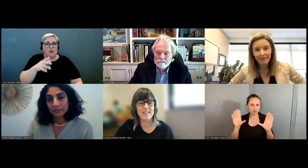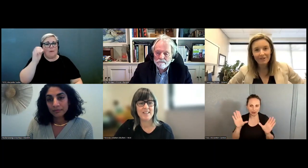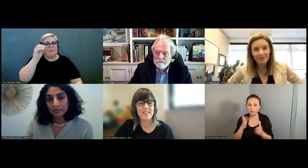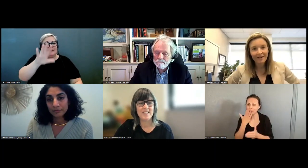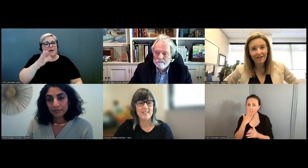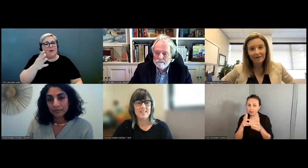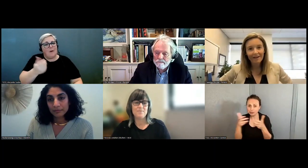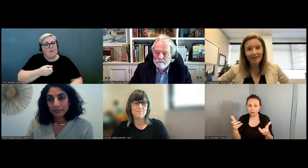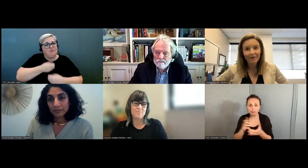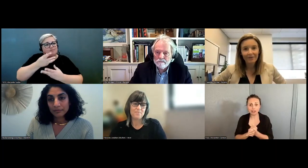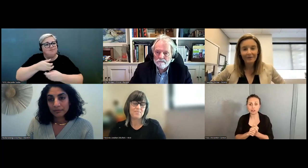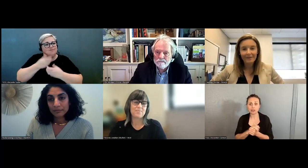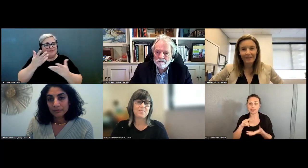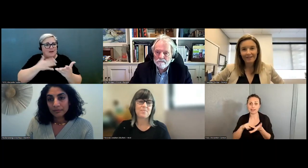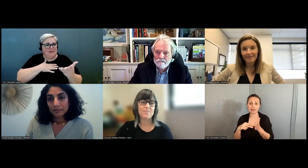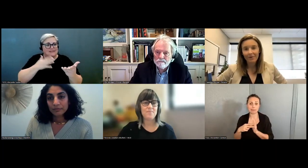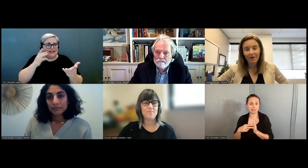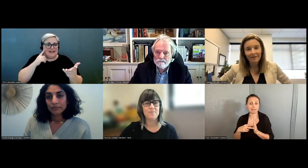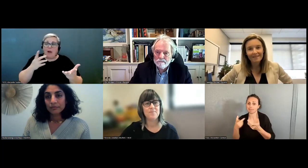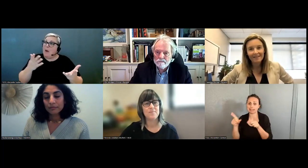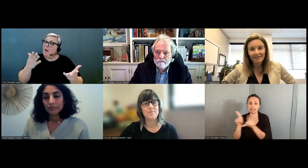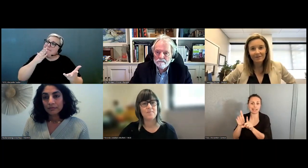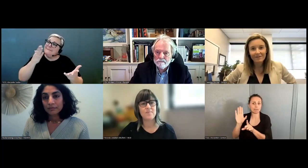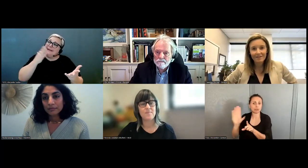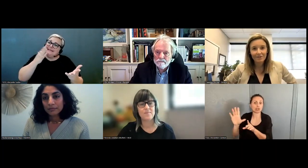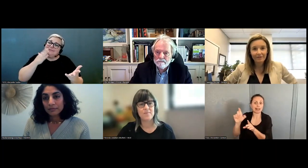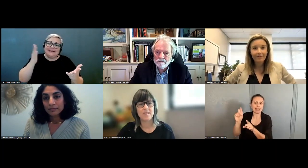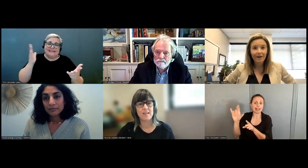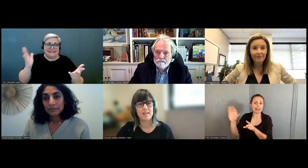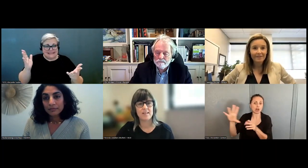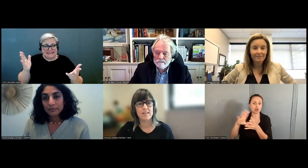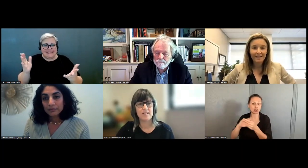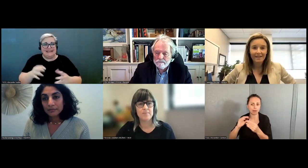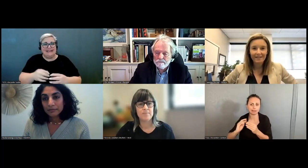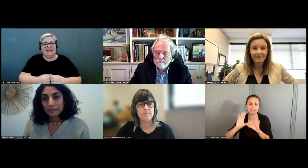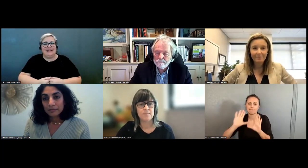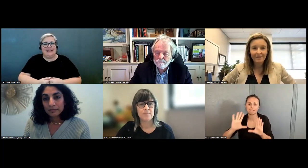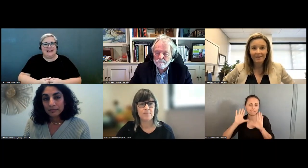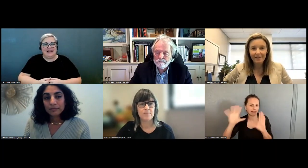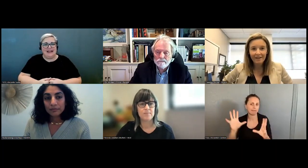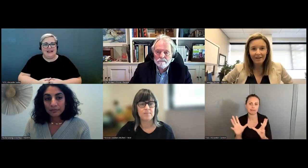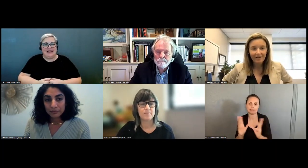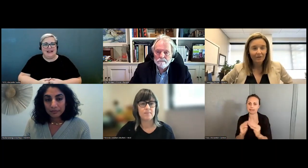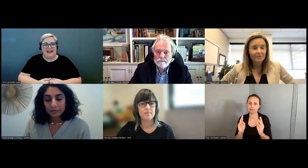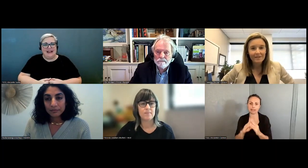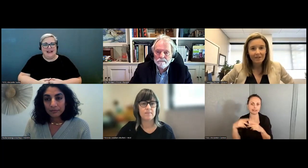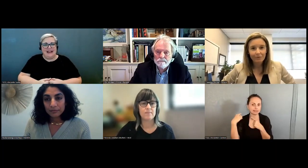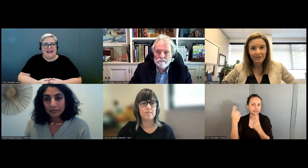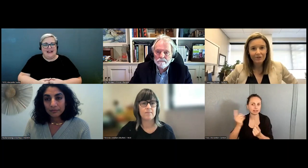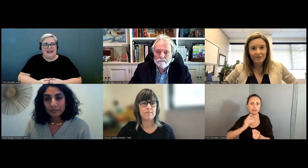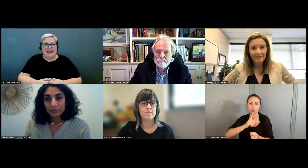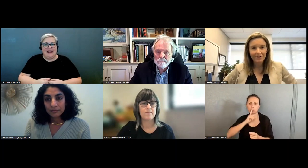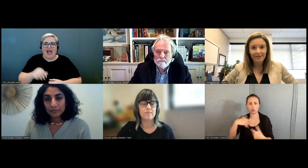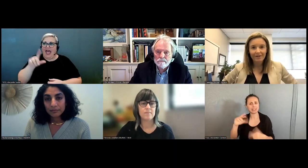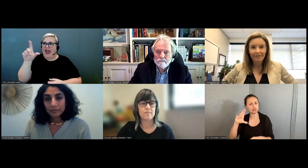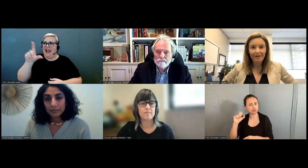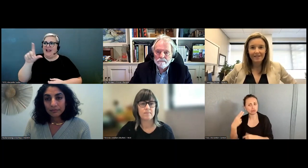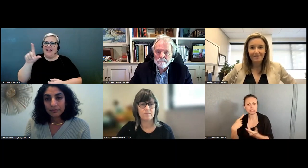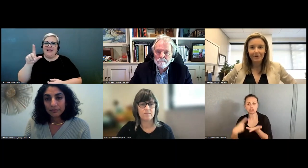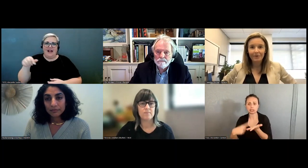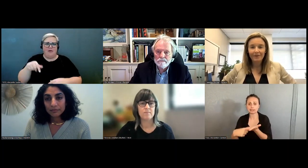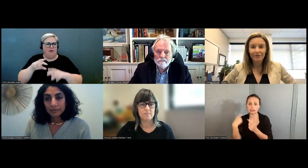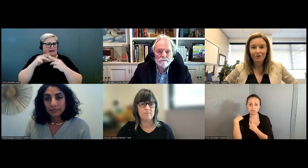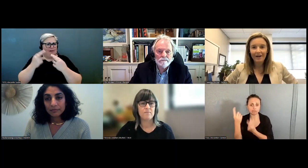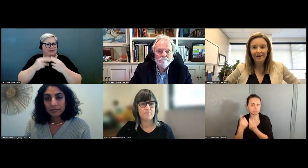thank you so much. And I echo Leila's comments that, this is such a fabulous meeting, and it's been such rich discussion